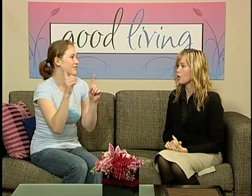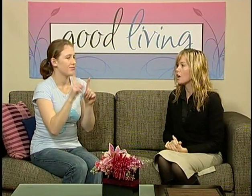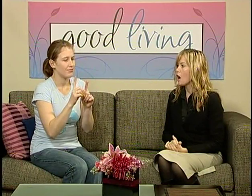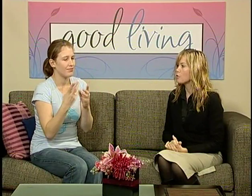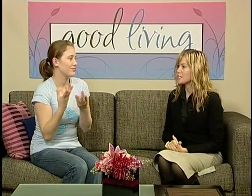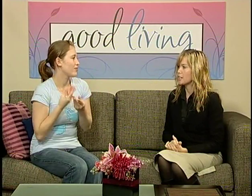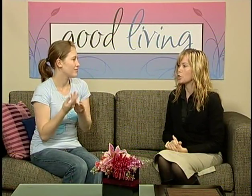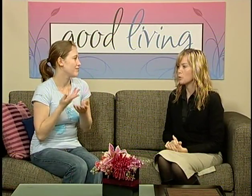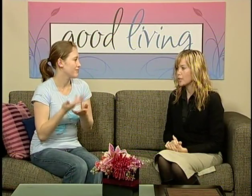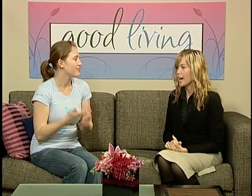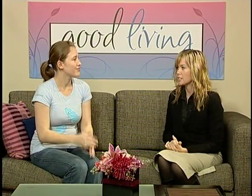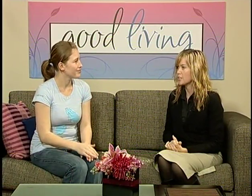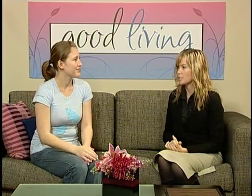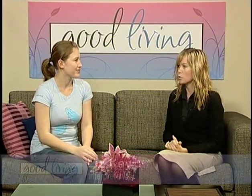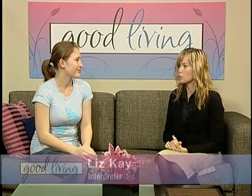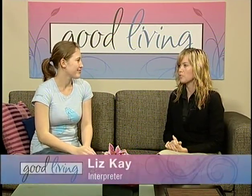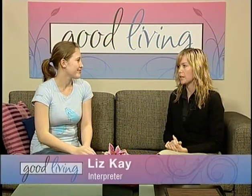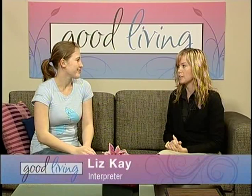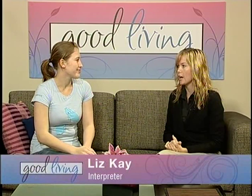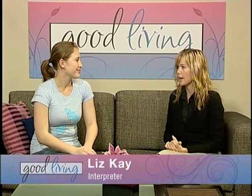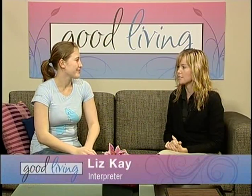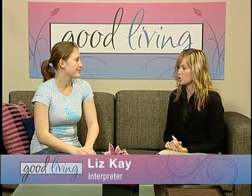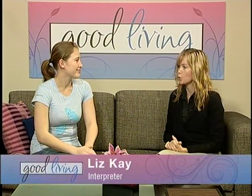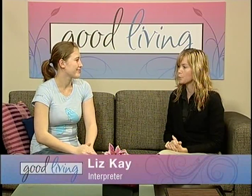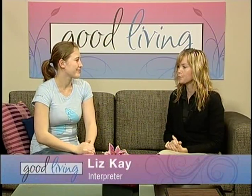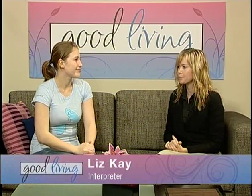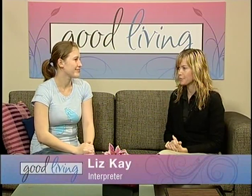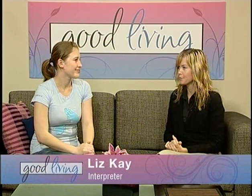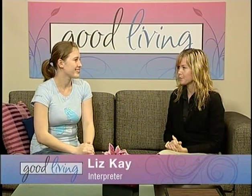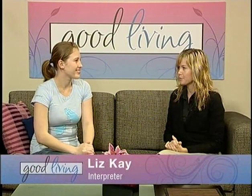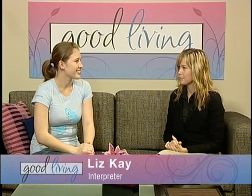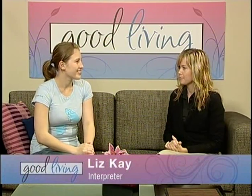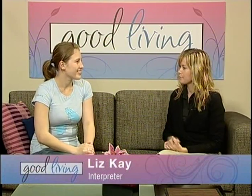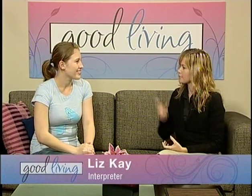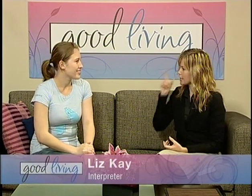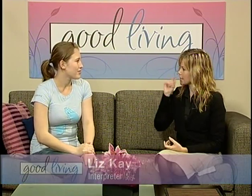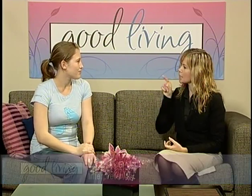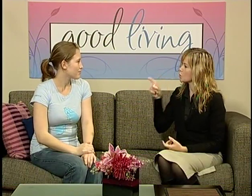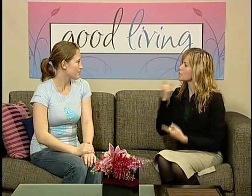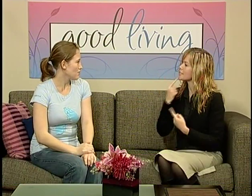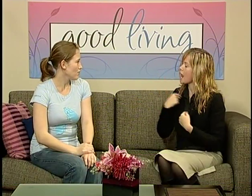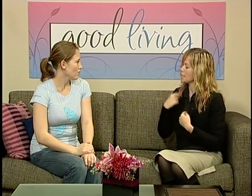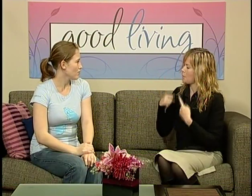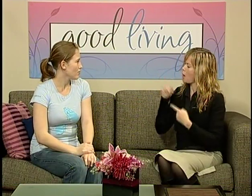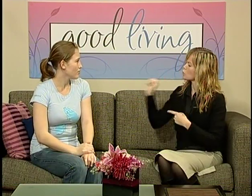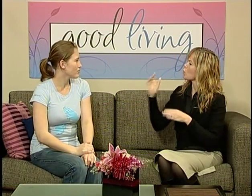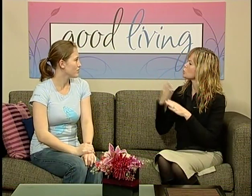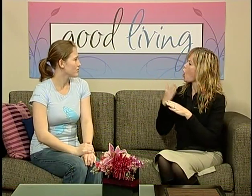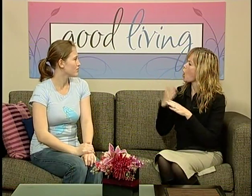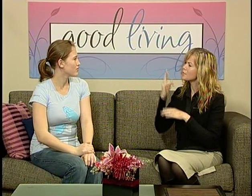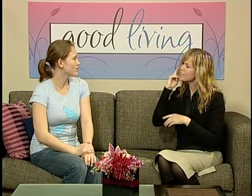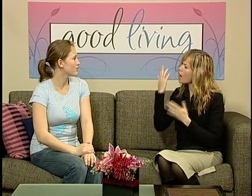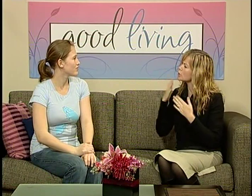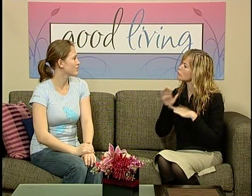So I've always had a communicator that's worked with me in school. And can you tell us about your job at Deaf